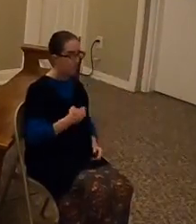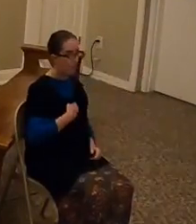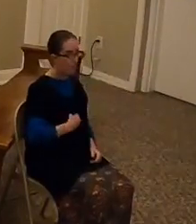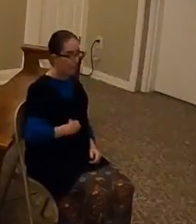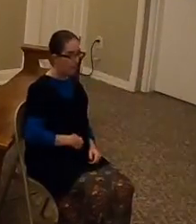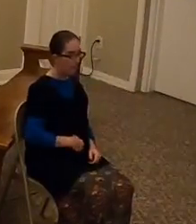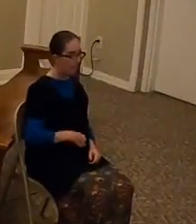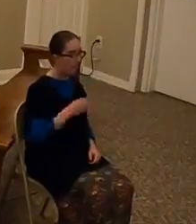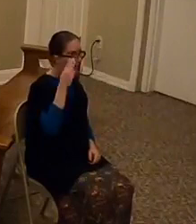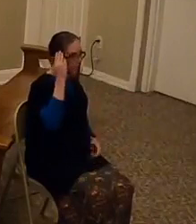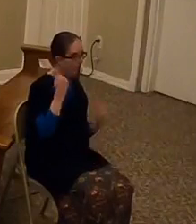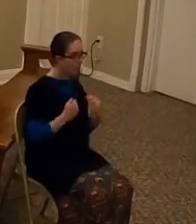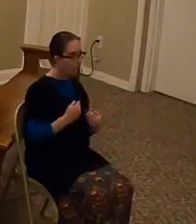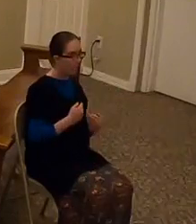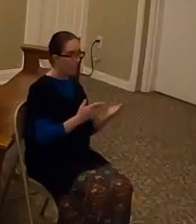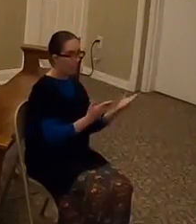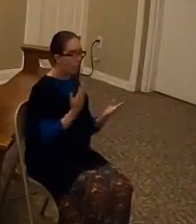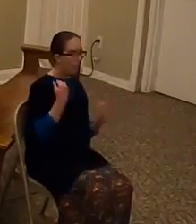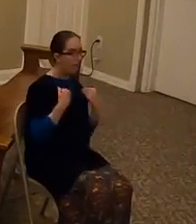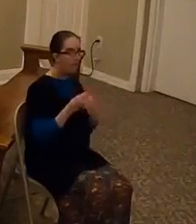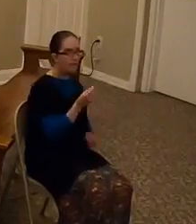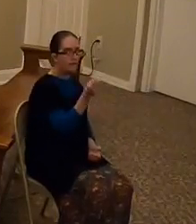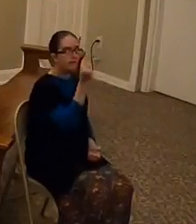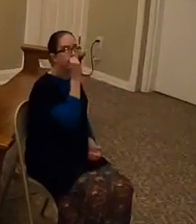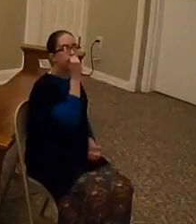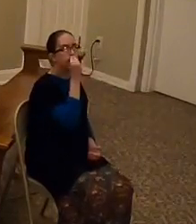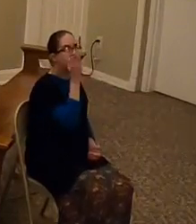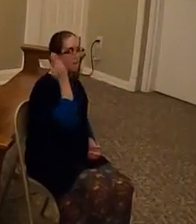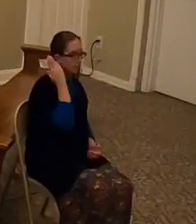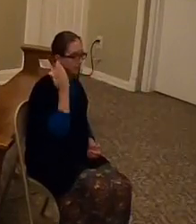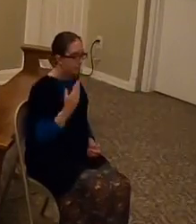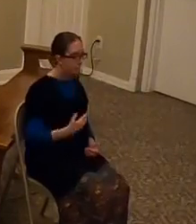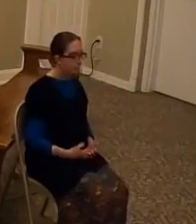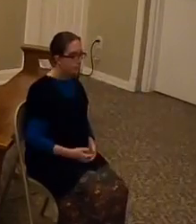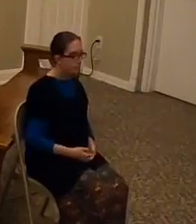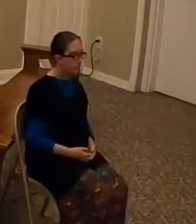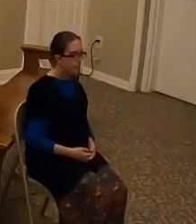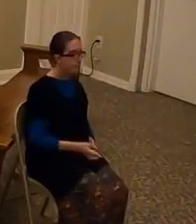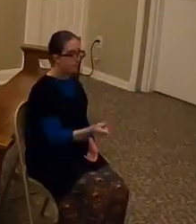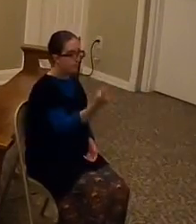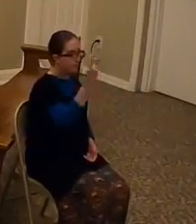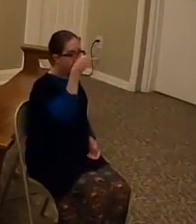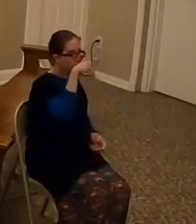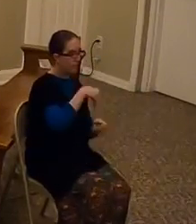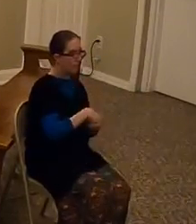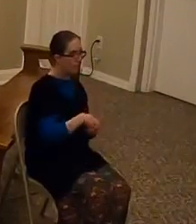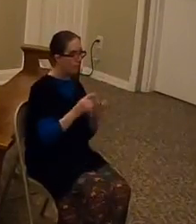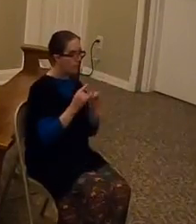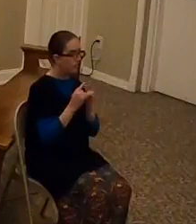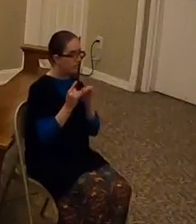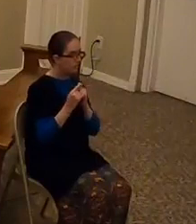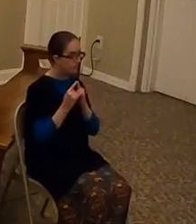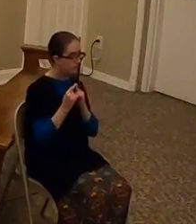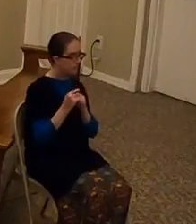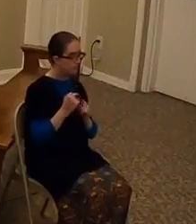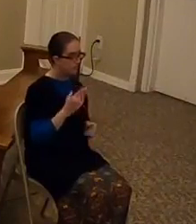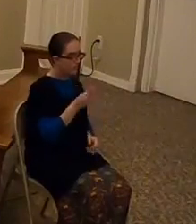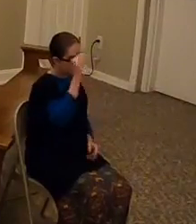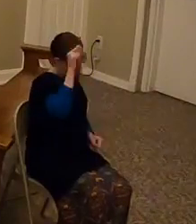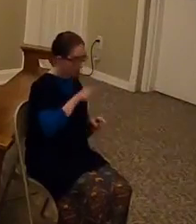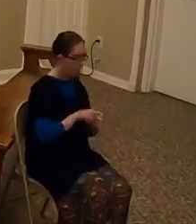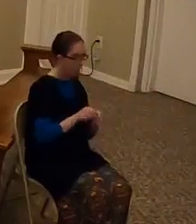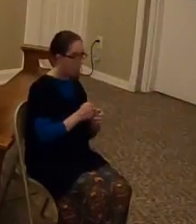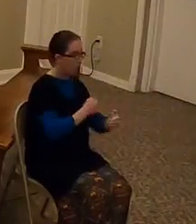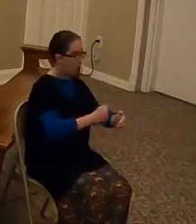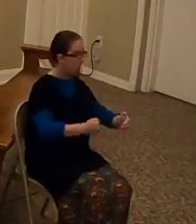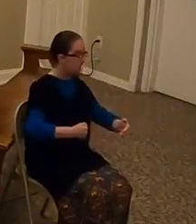Amen. So I know he hadn't brought any meat or he'd already have ate. Hallelujah. So he comes back into camp. And there's his brother with a